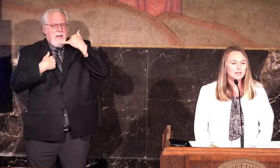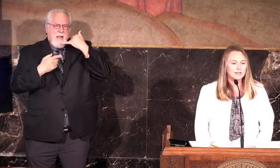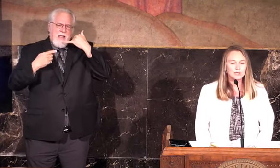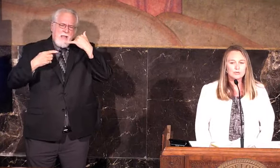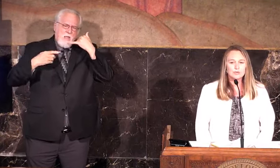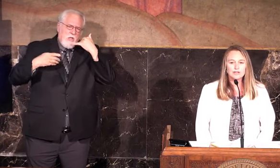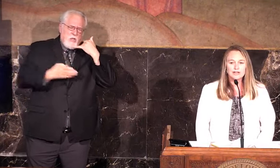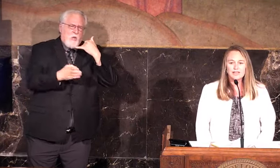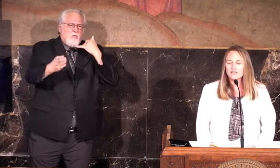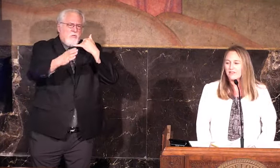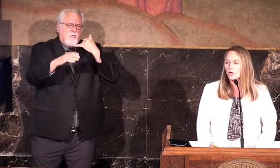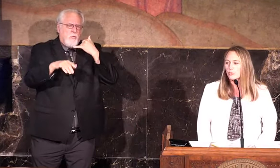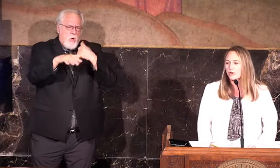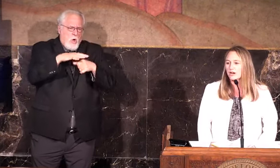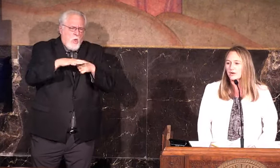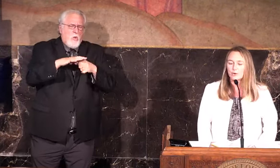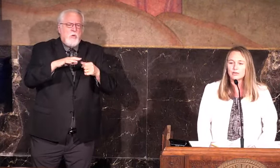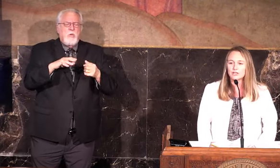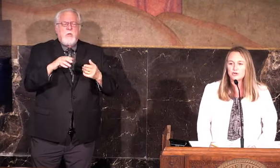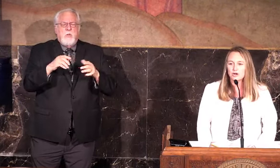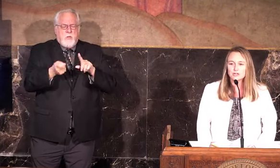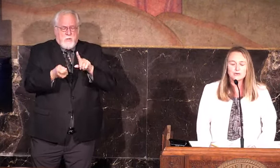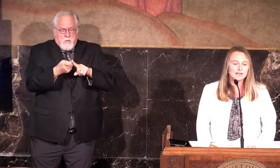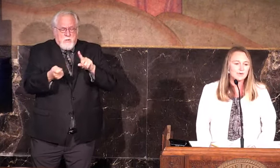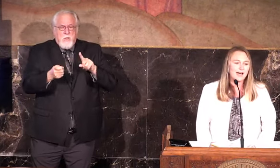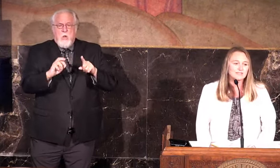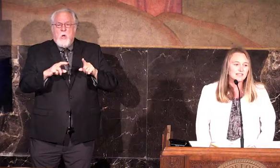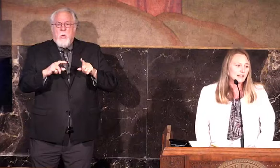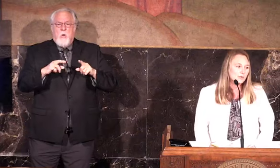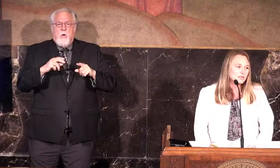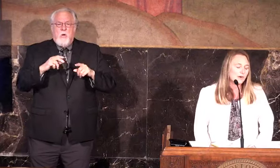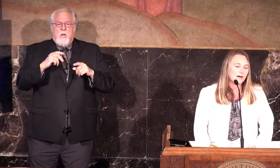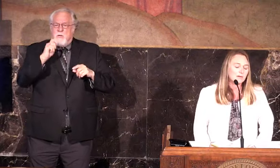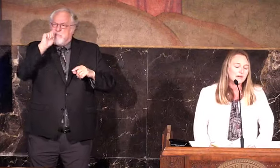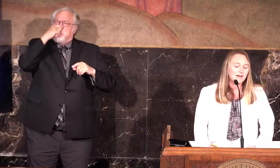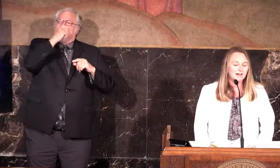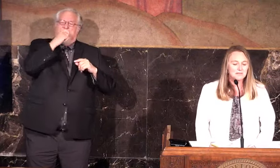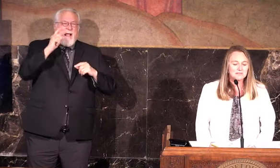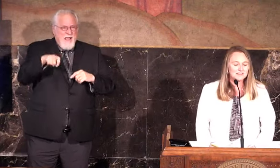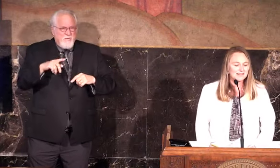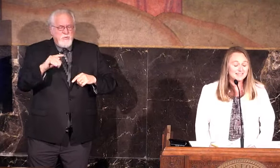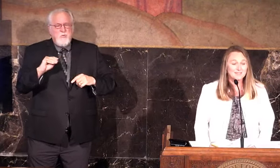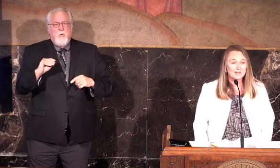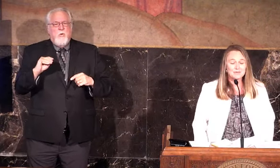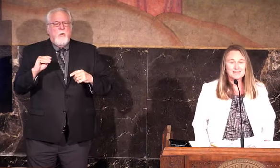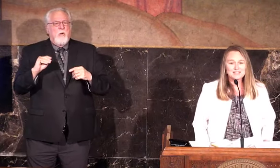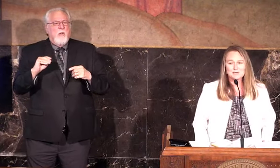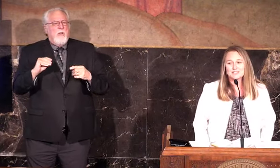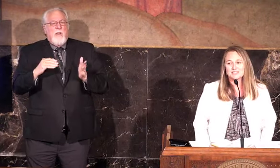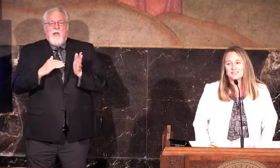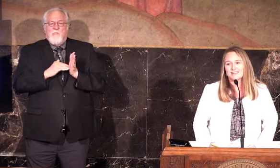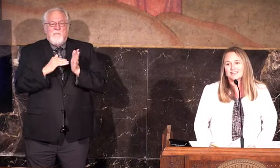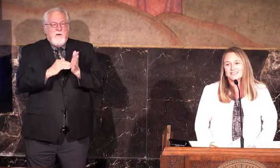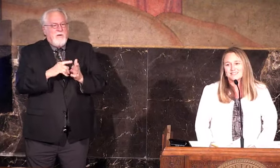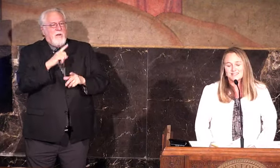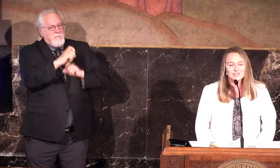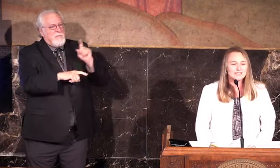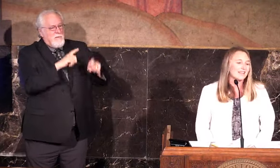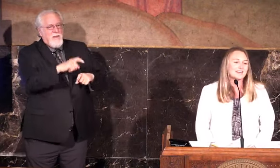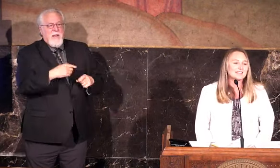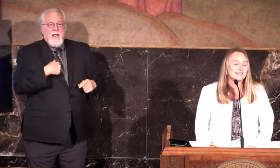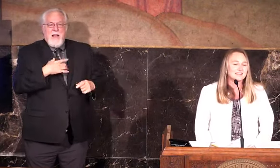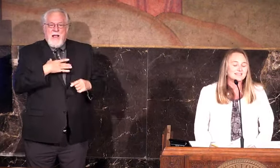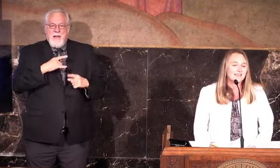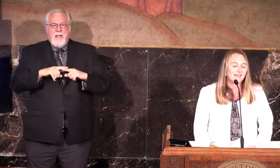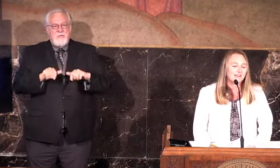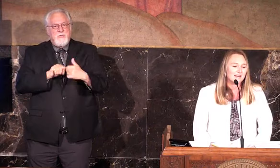to the local clinic and get a finger prick or a blood draw, or do I have to get a nose swab? And that's a frequently asked question, so I'd like to address